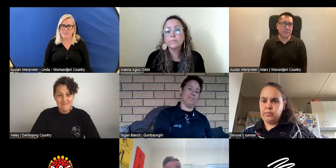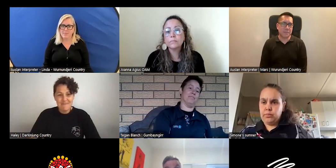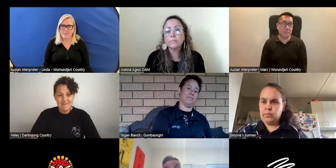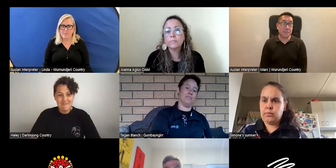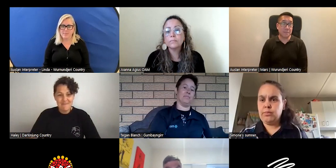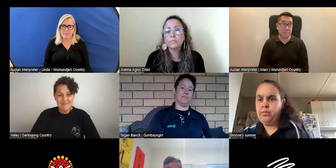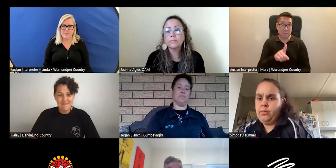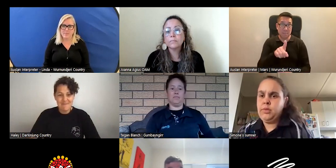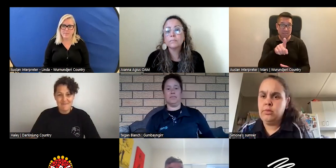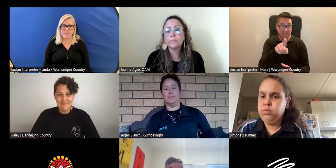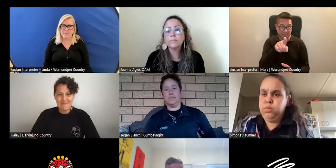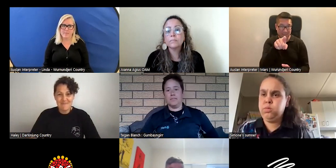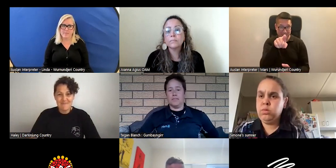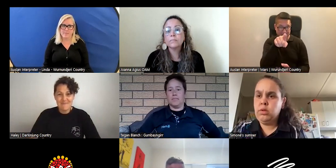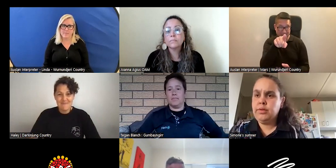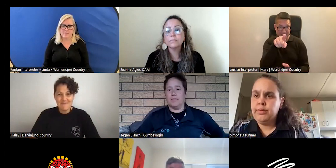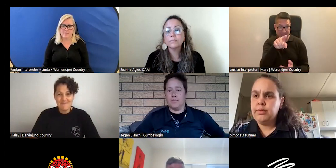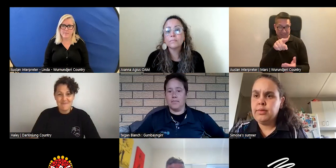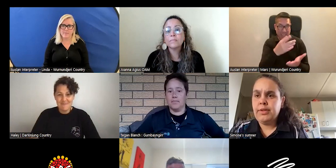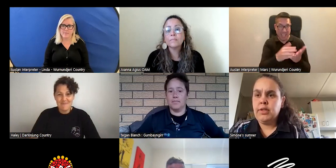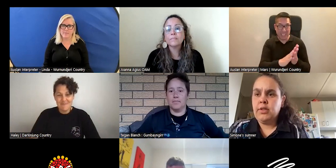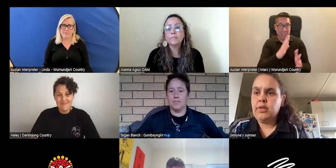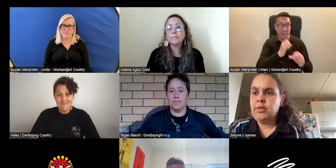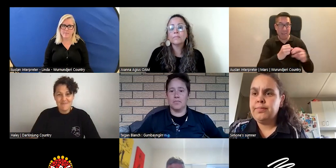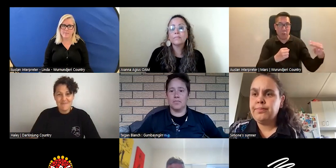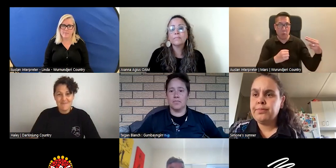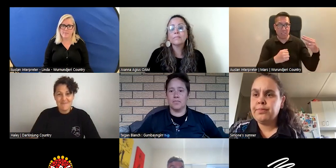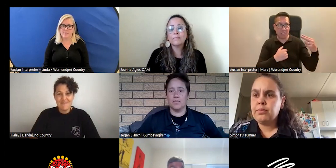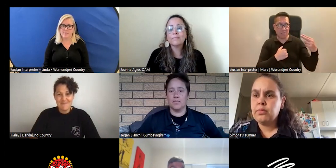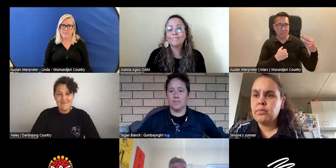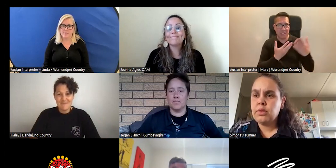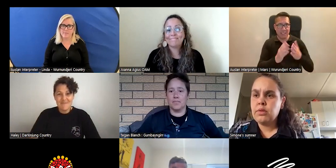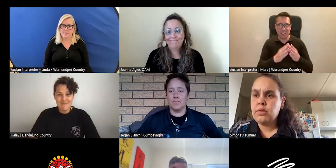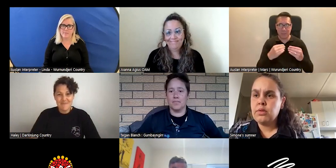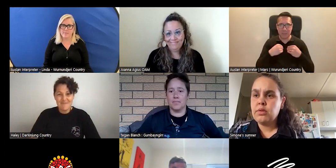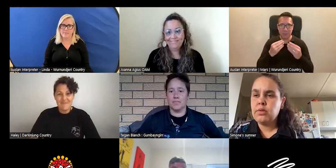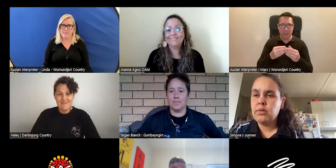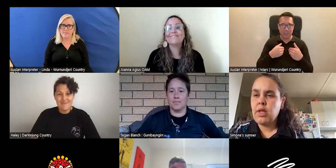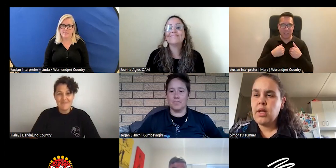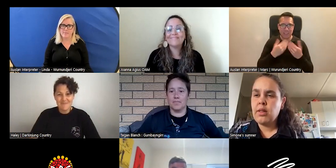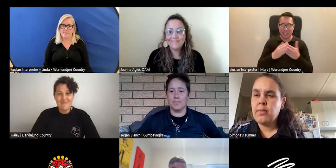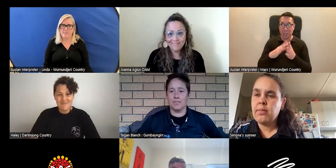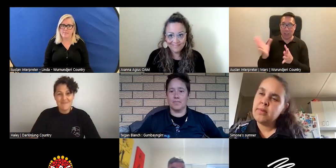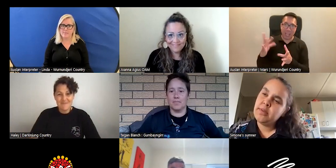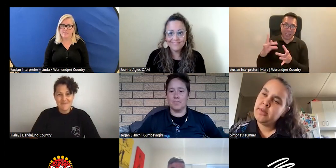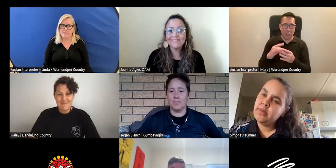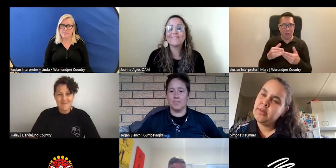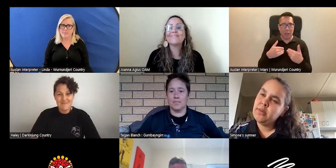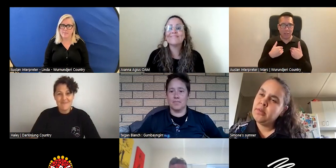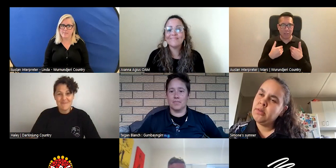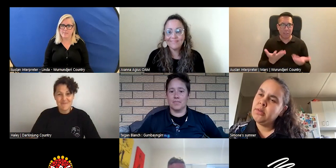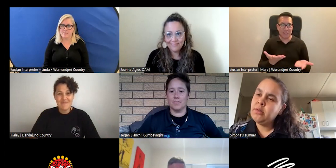Yeah, that's right. That's the way that they look at us, and that's the way they do business with us. That's the way they engage with us. That's the why